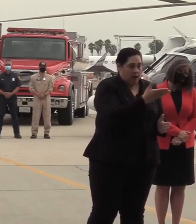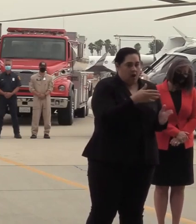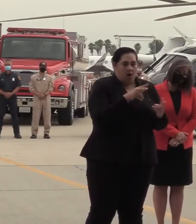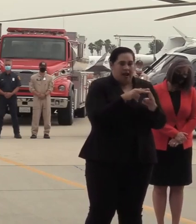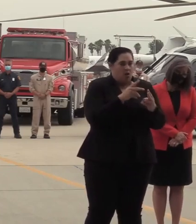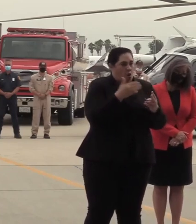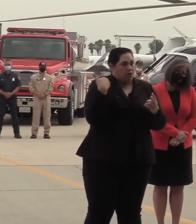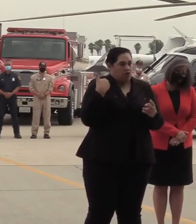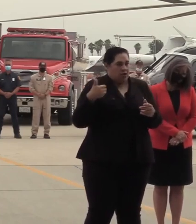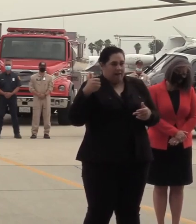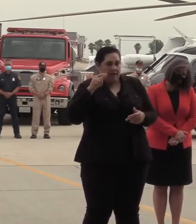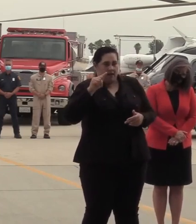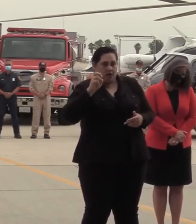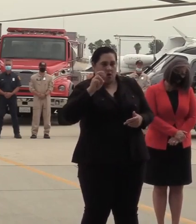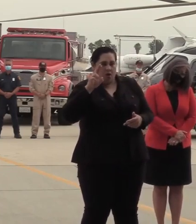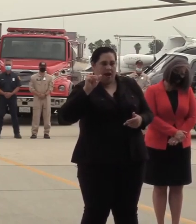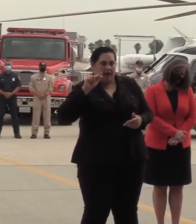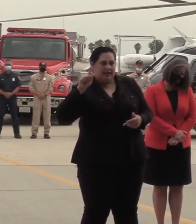Yep.